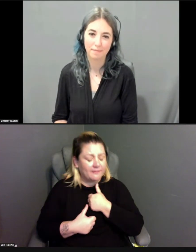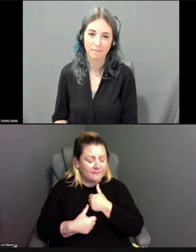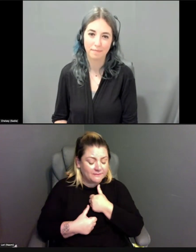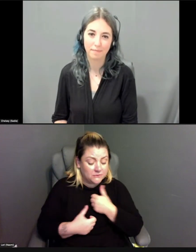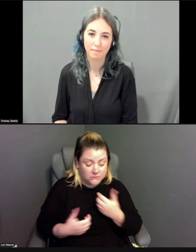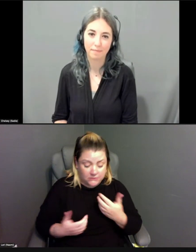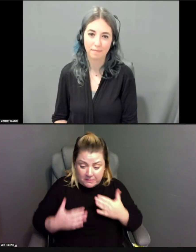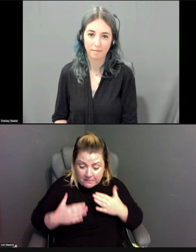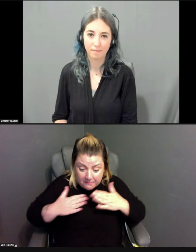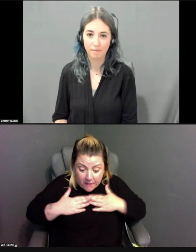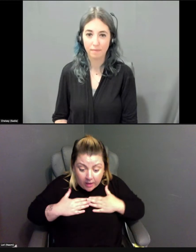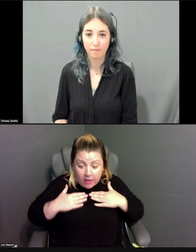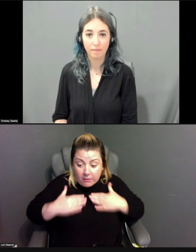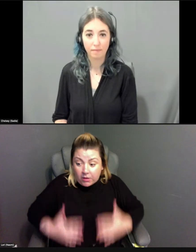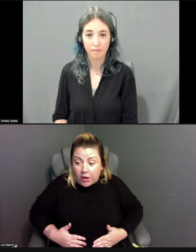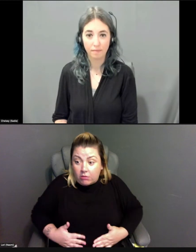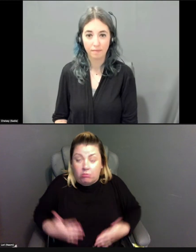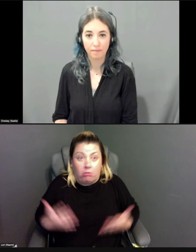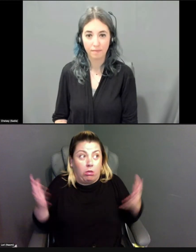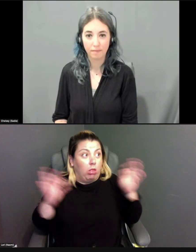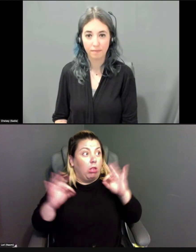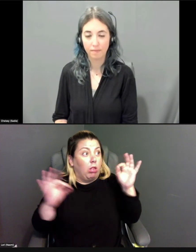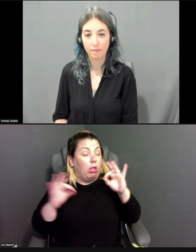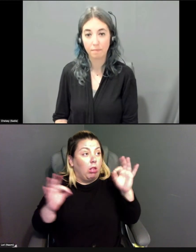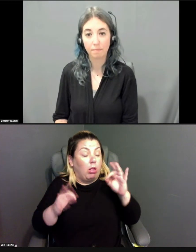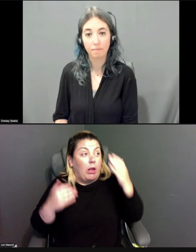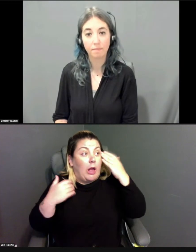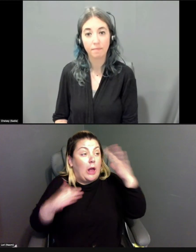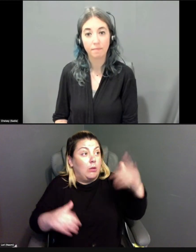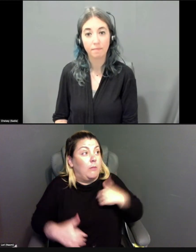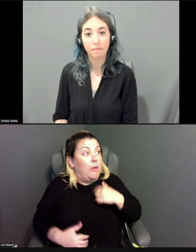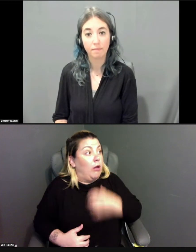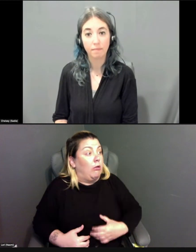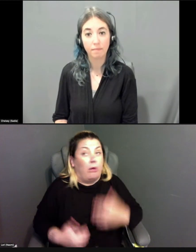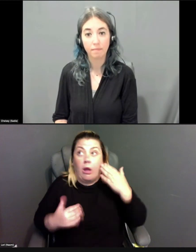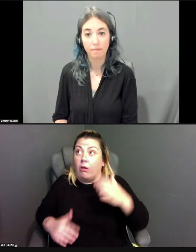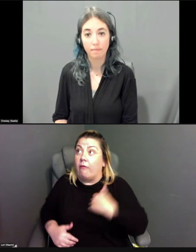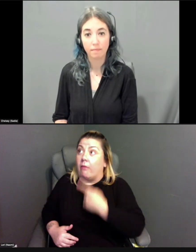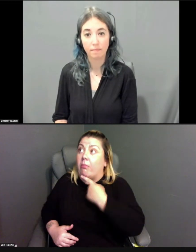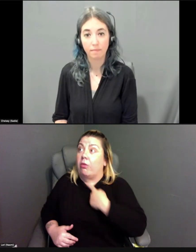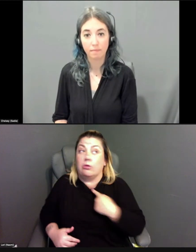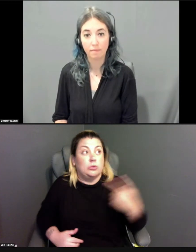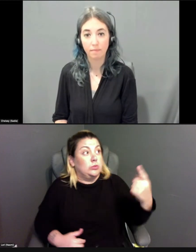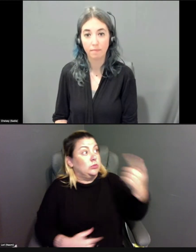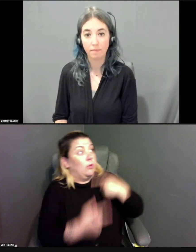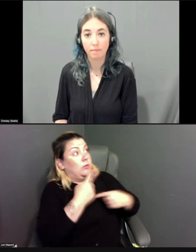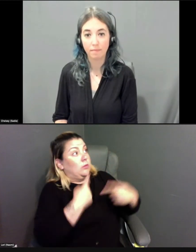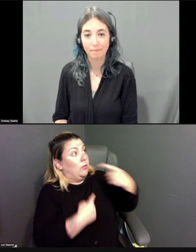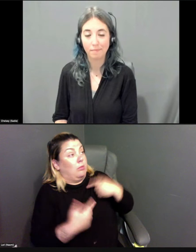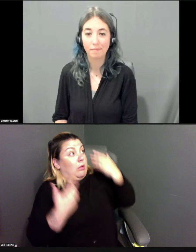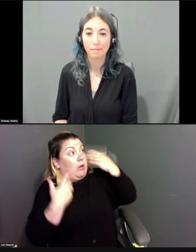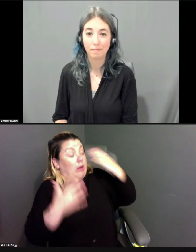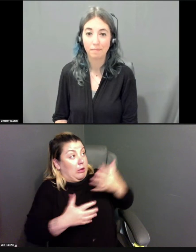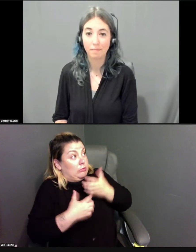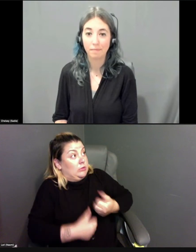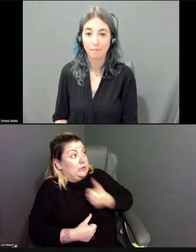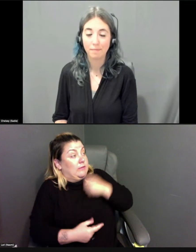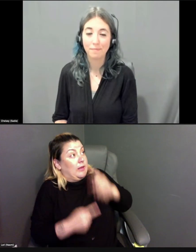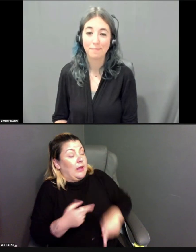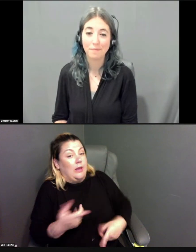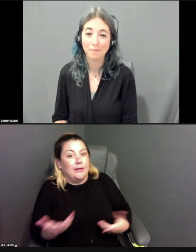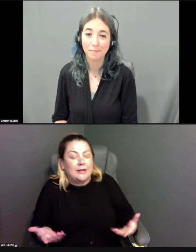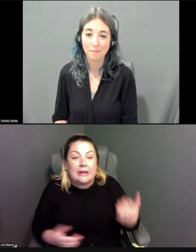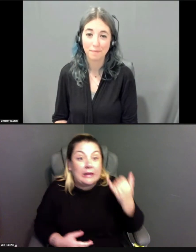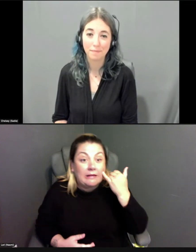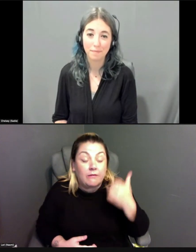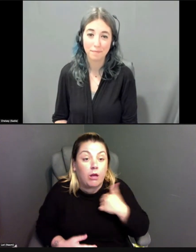really know what's best for you. You don't even really know if you're hungry or you're thirsty. And so if you don't know